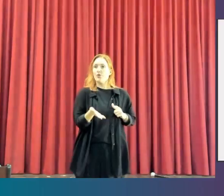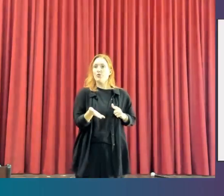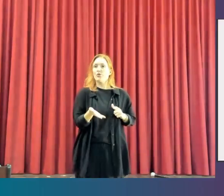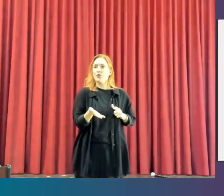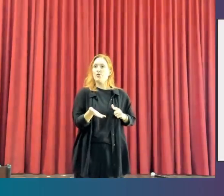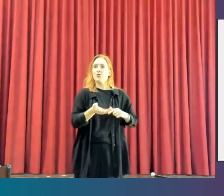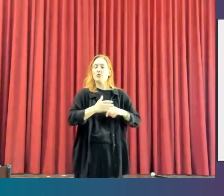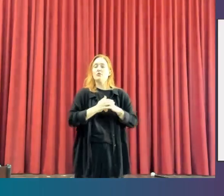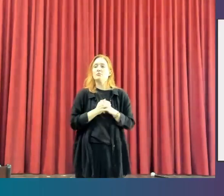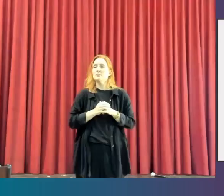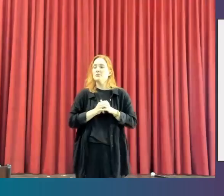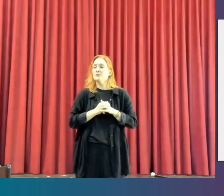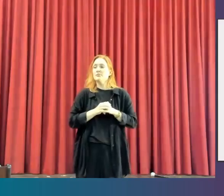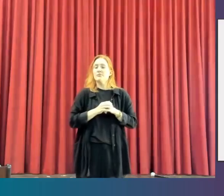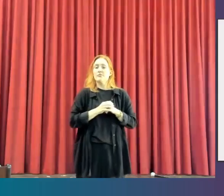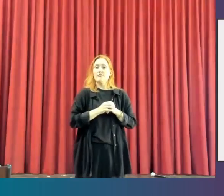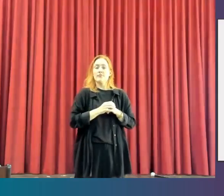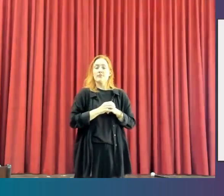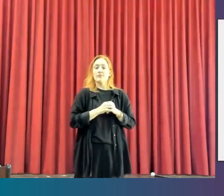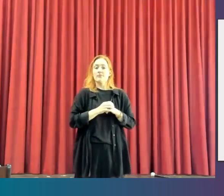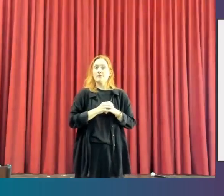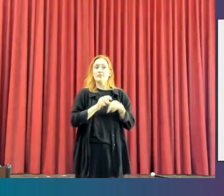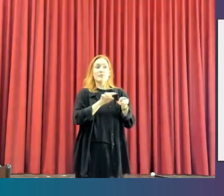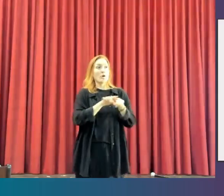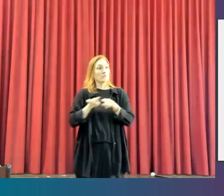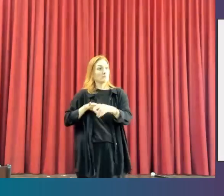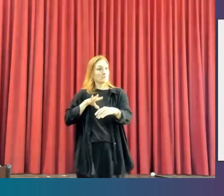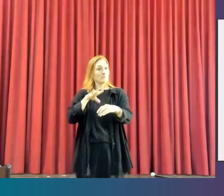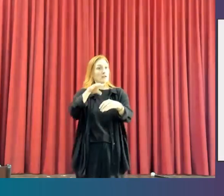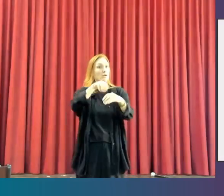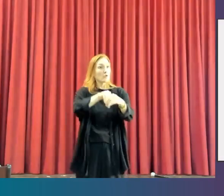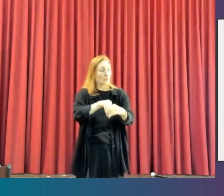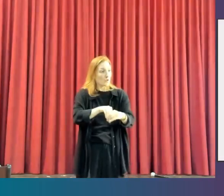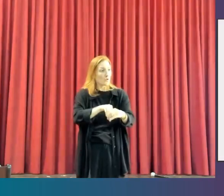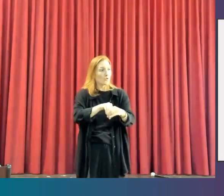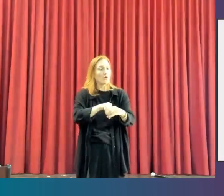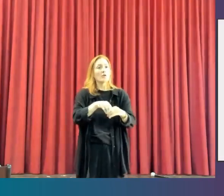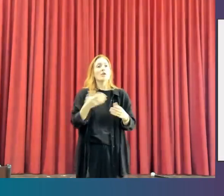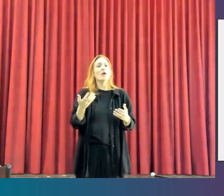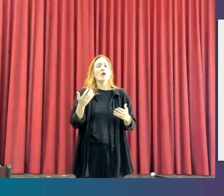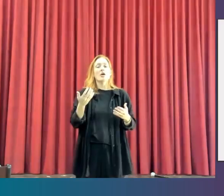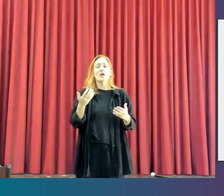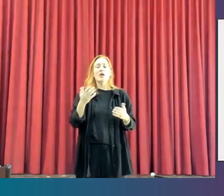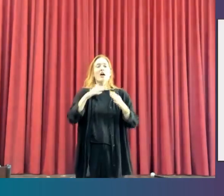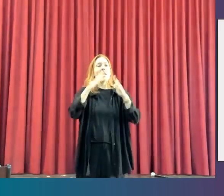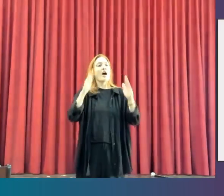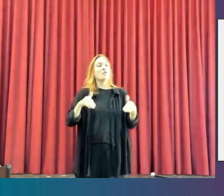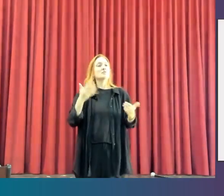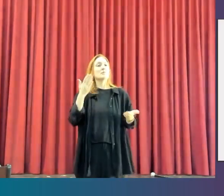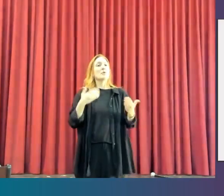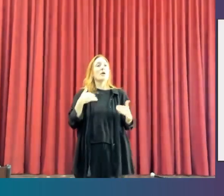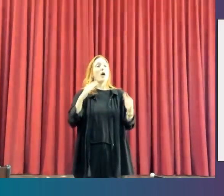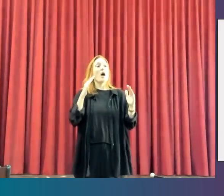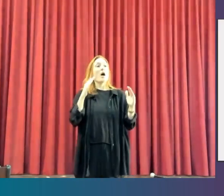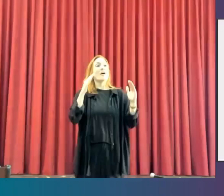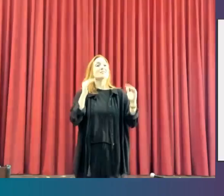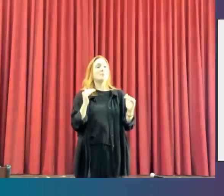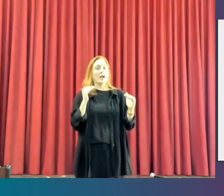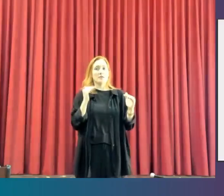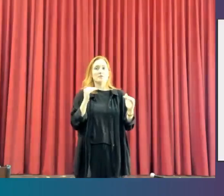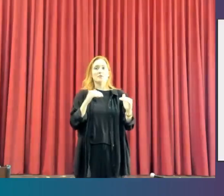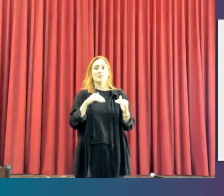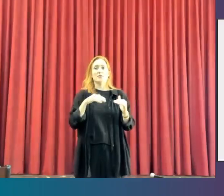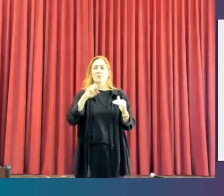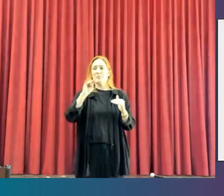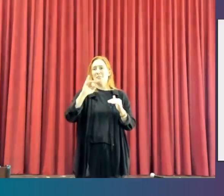It also covers households that are expecting the arrival of a minor. So maybe someone's pregnant, or